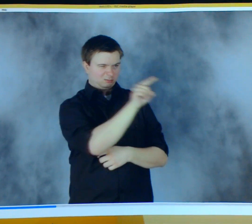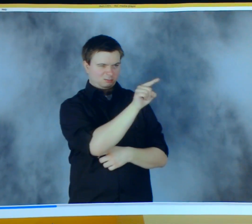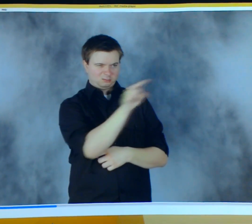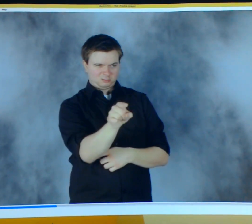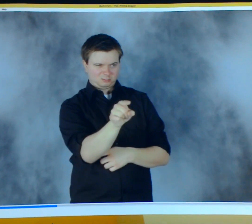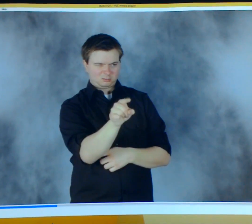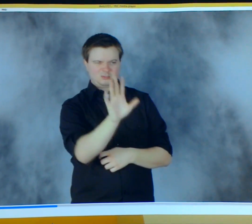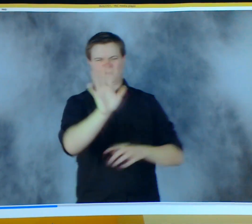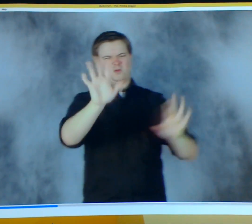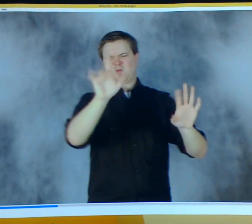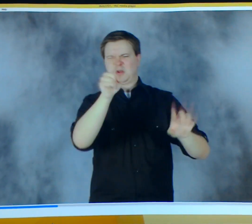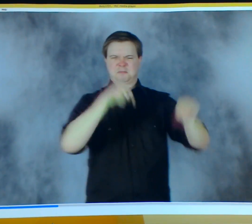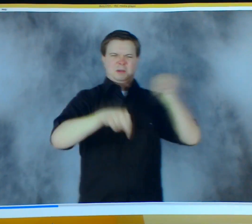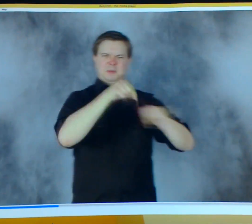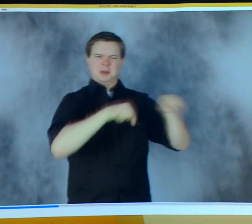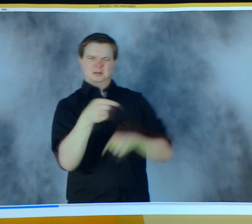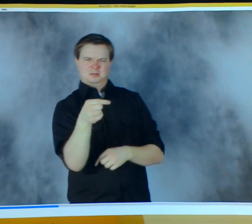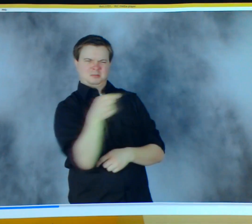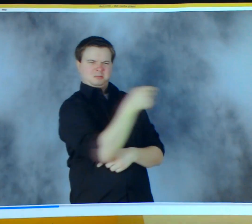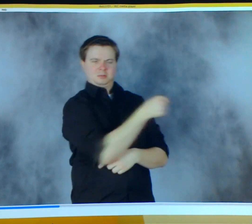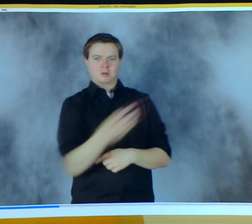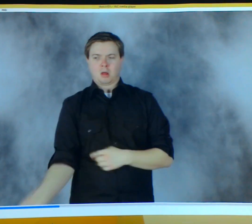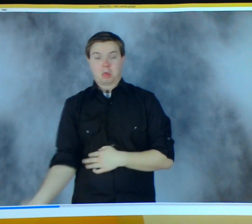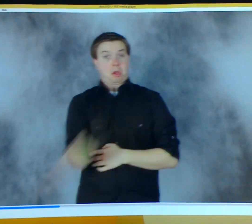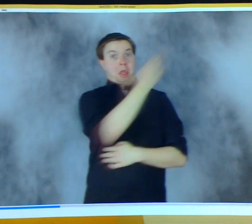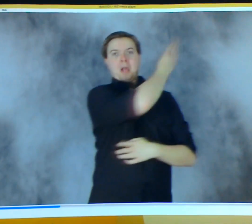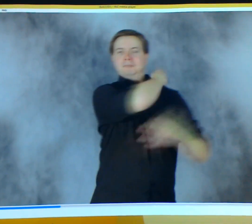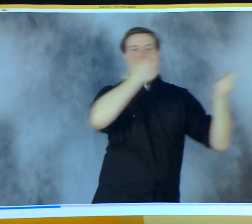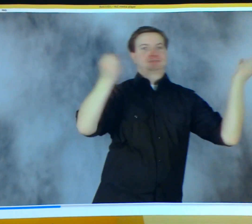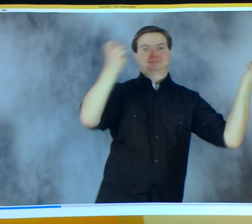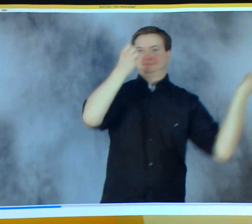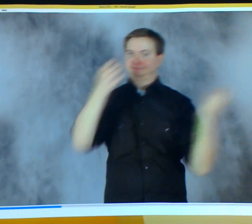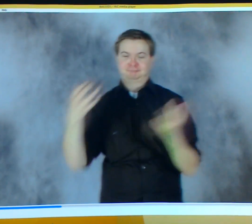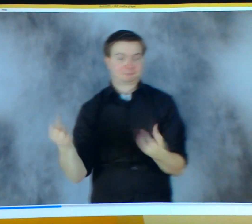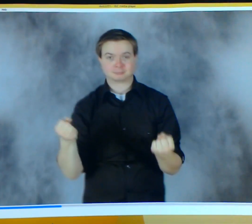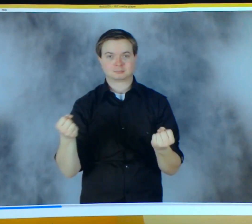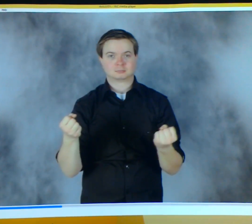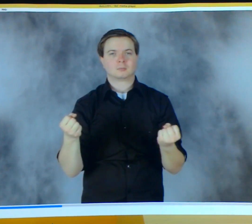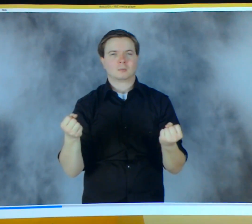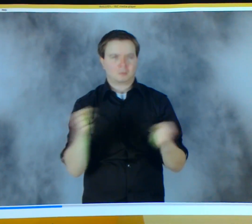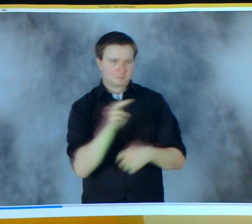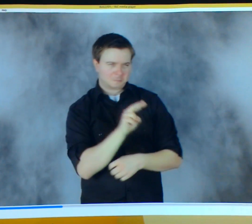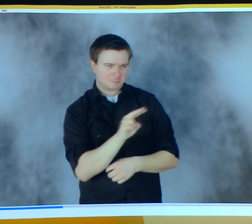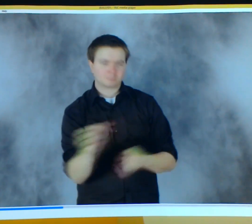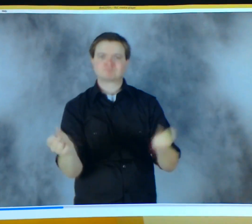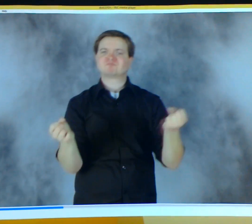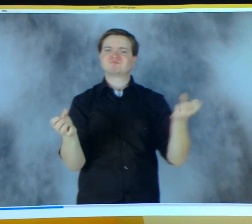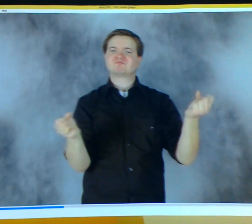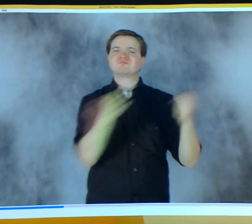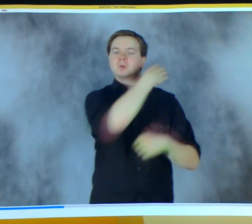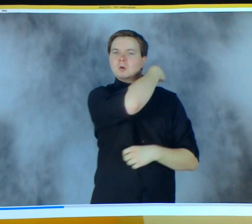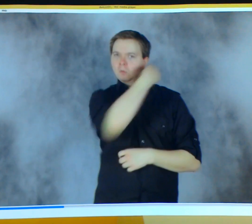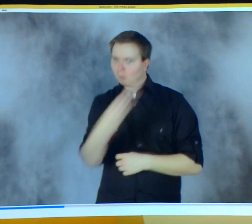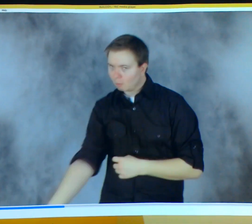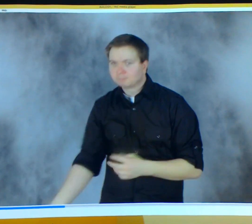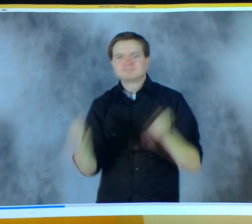Now, don't be afraid if you need to rewind and watch an example again. This is a tool for you to